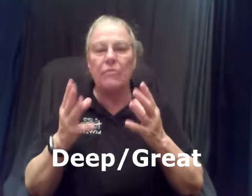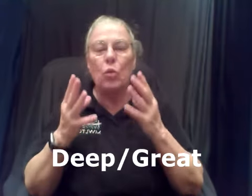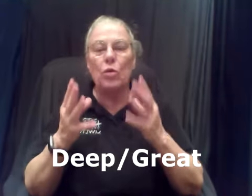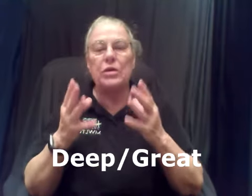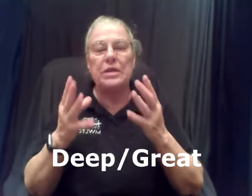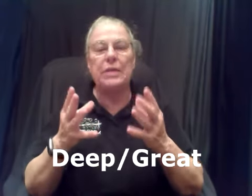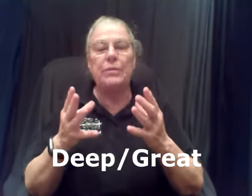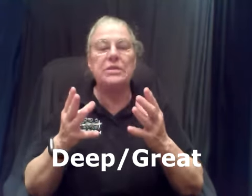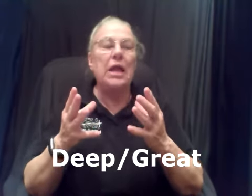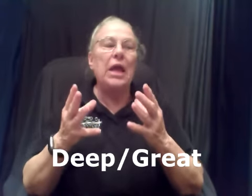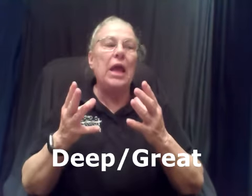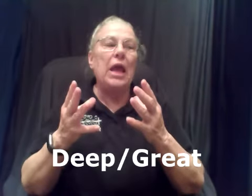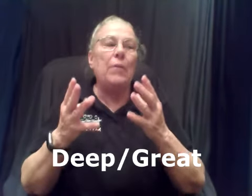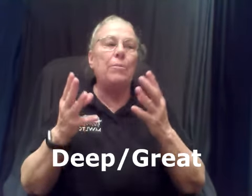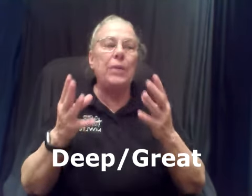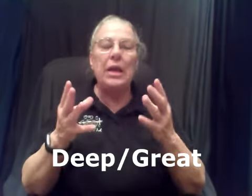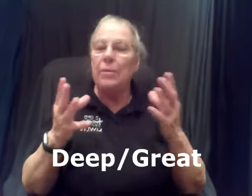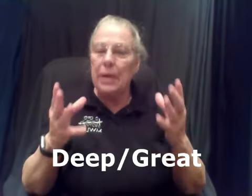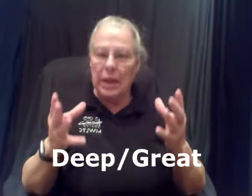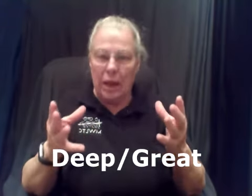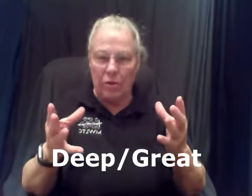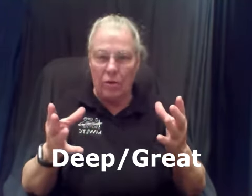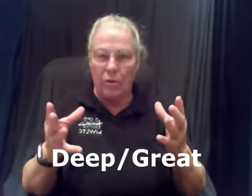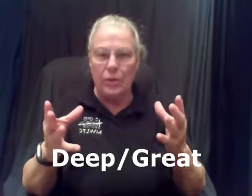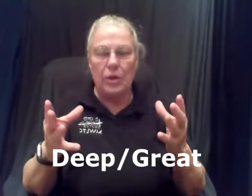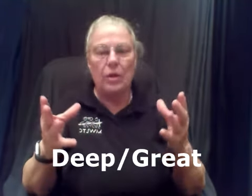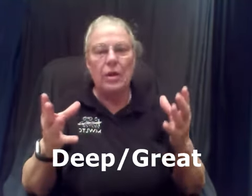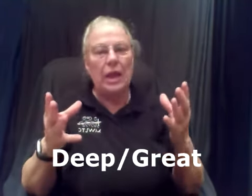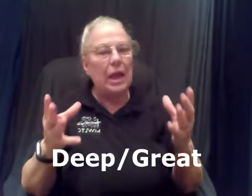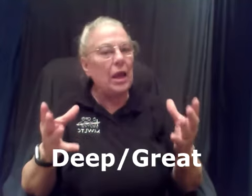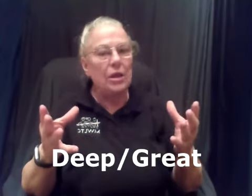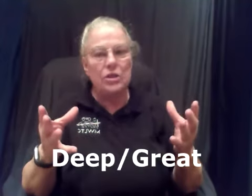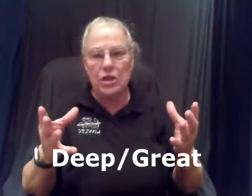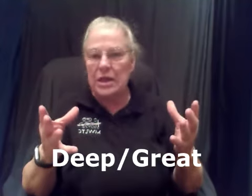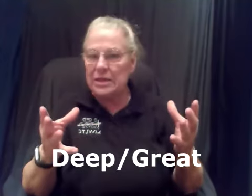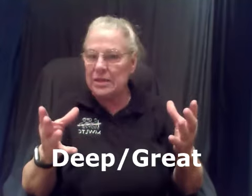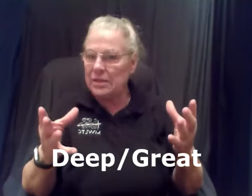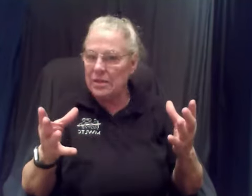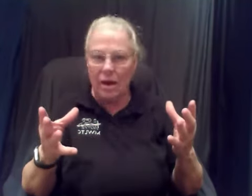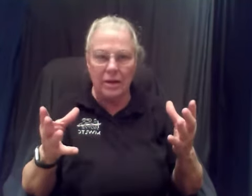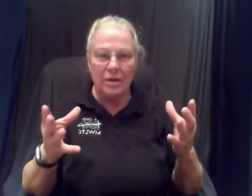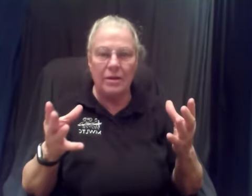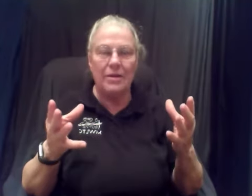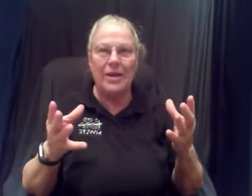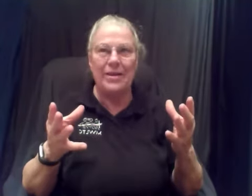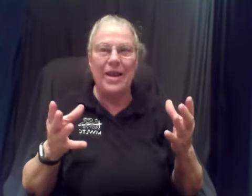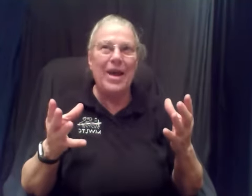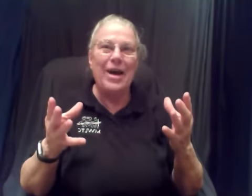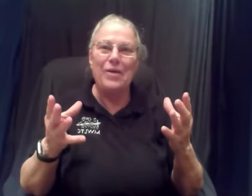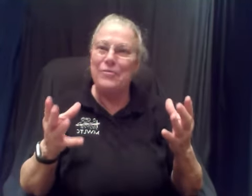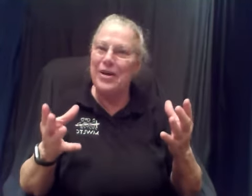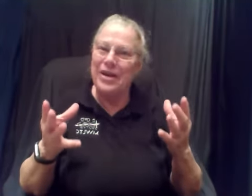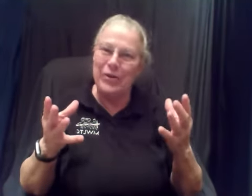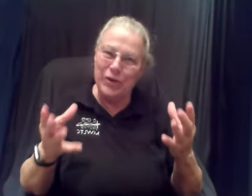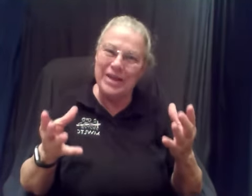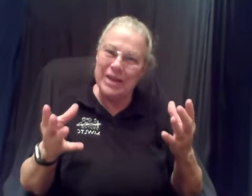word deepest. Being a beginner, English is not a very good